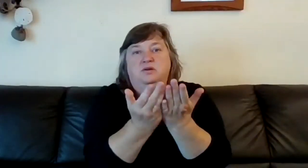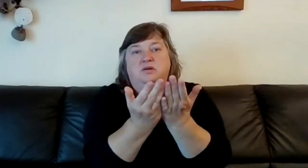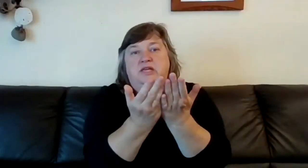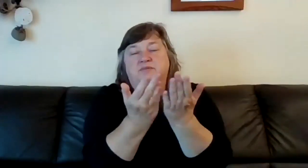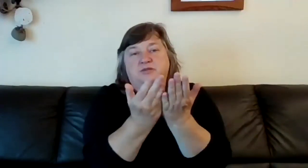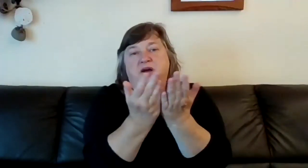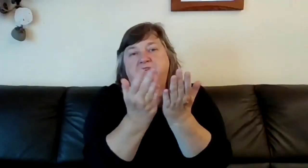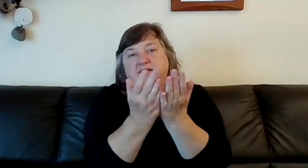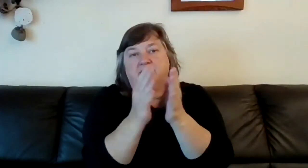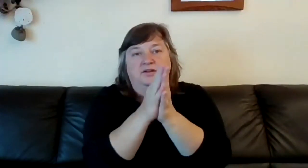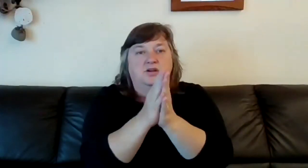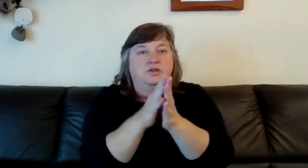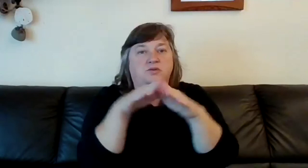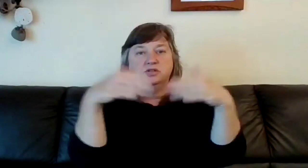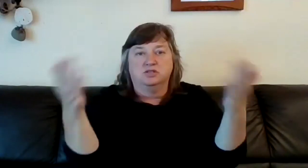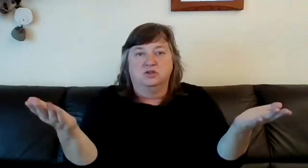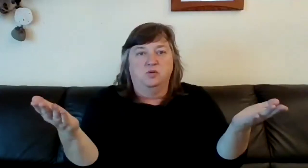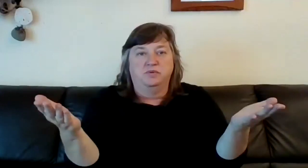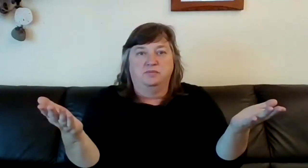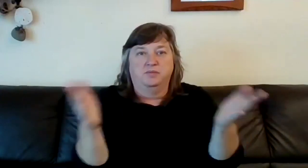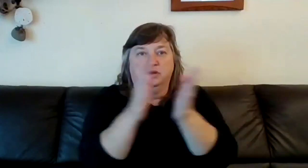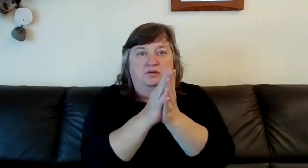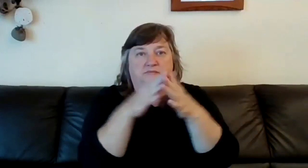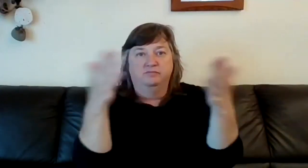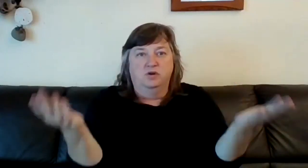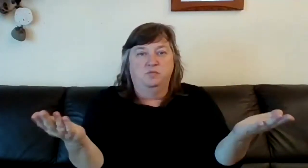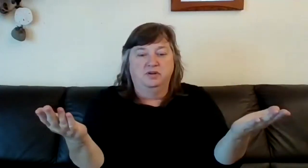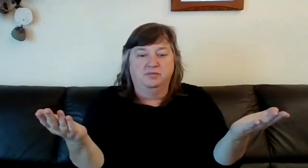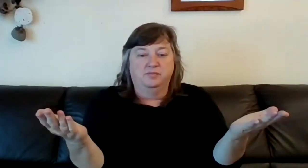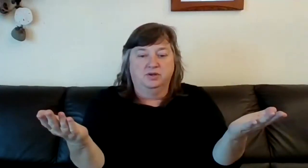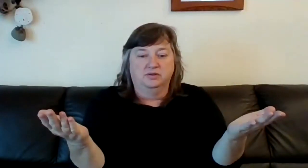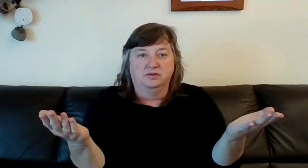it, keep the spine together. You can just open up the book. Open up the book.